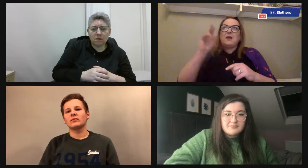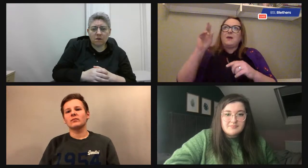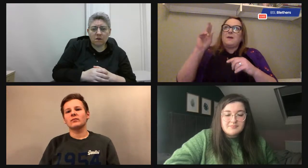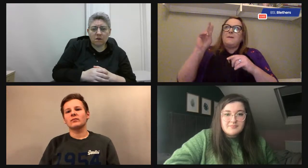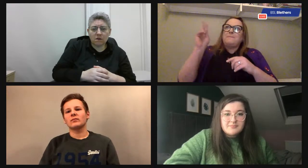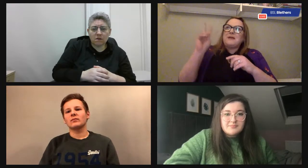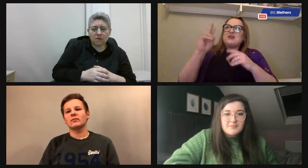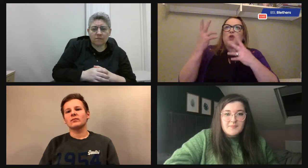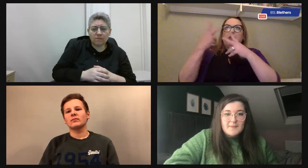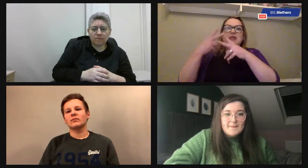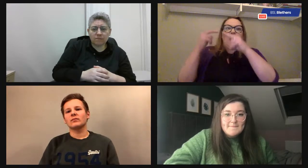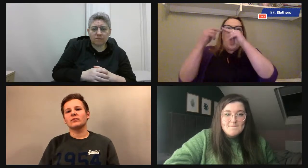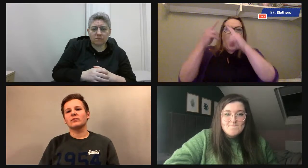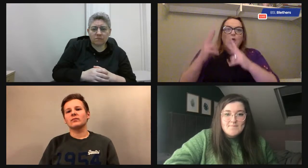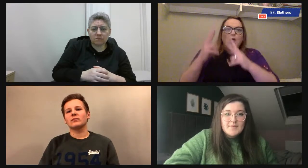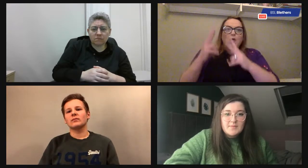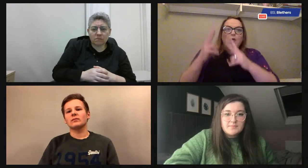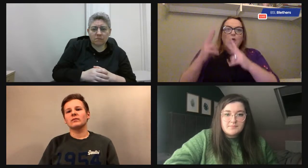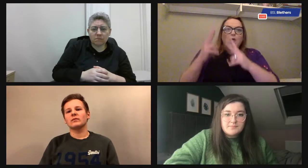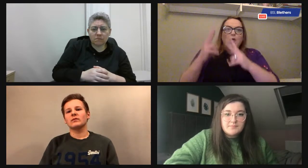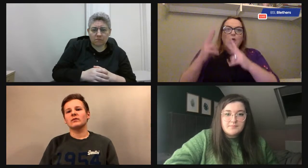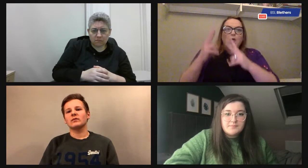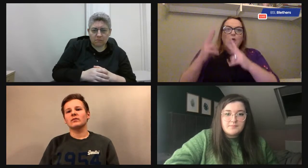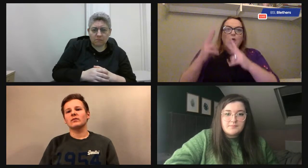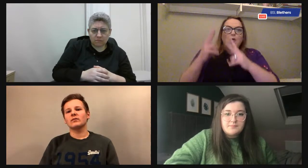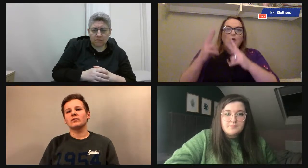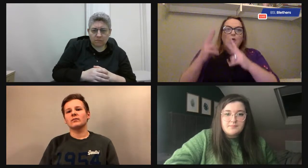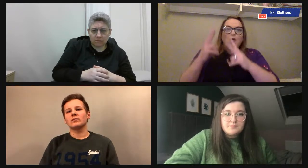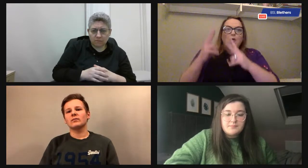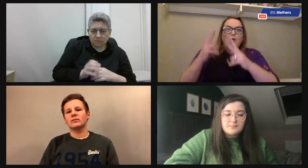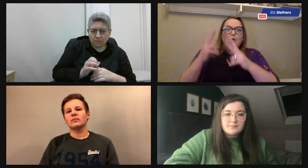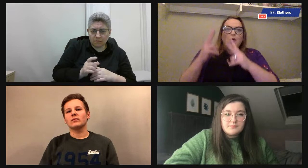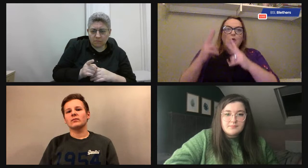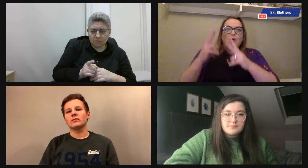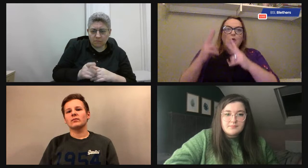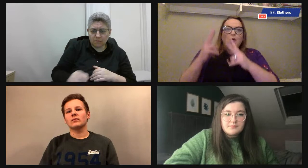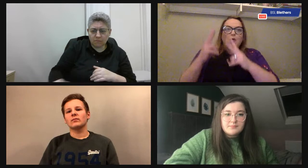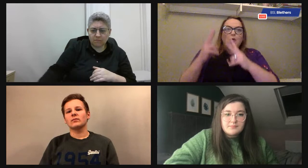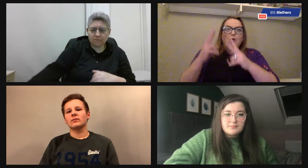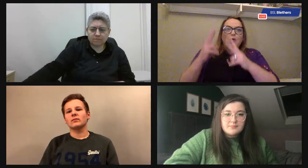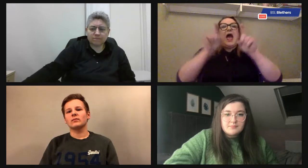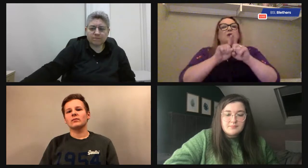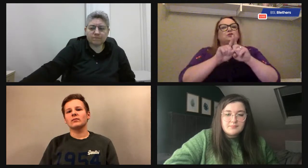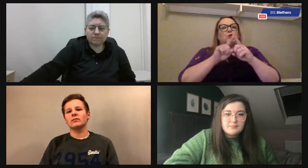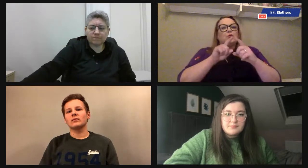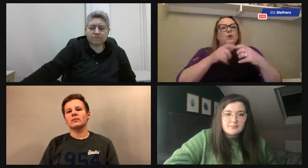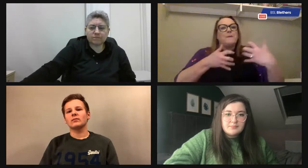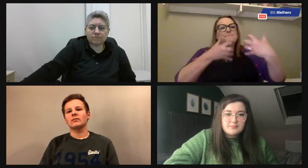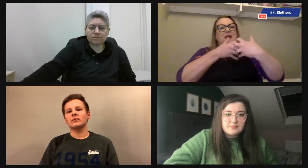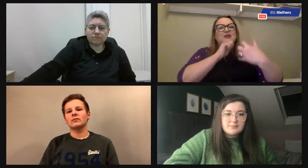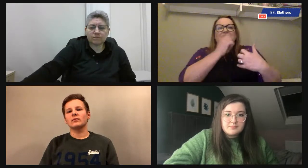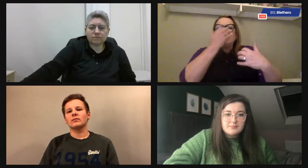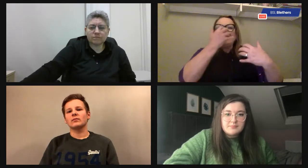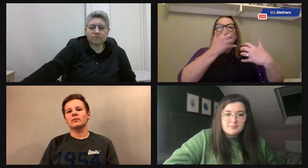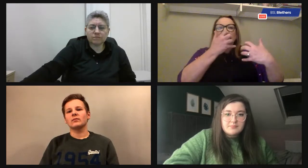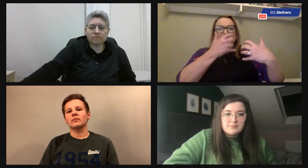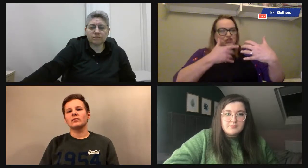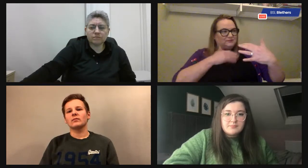Well, I think what we have to think about is we have to sort of put a focus on the young people at